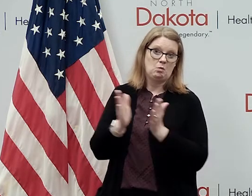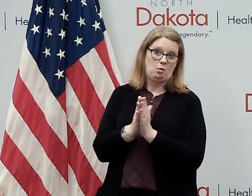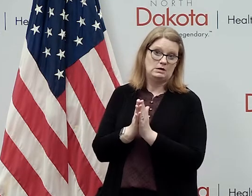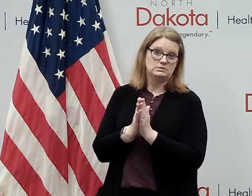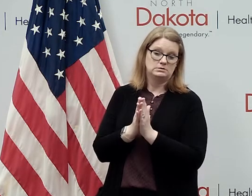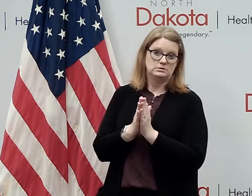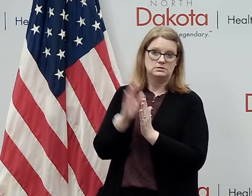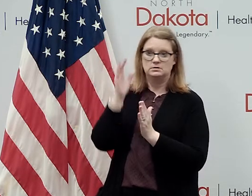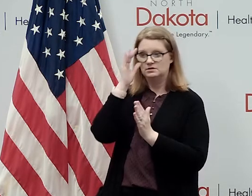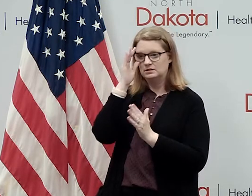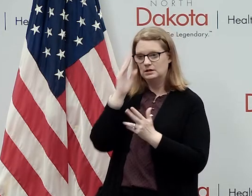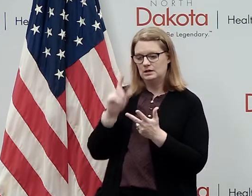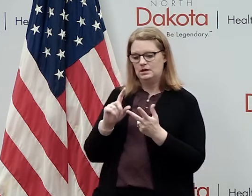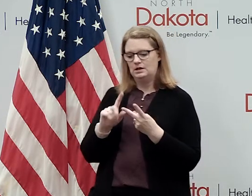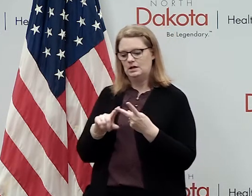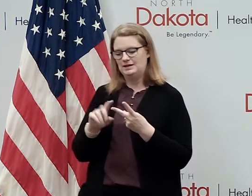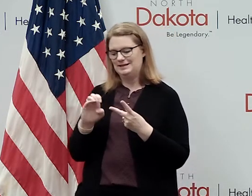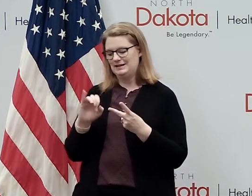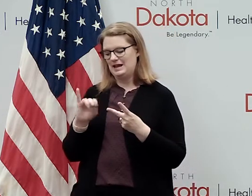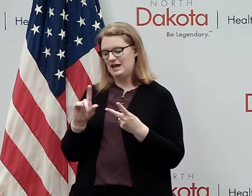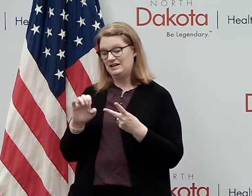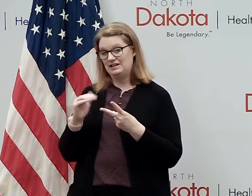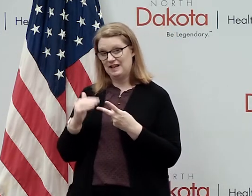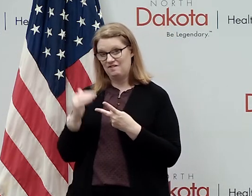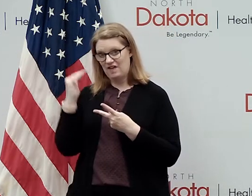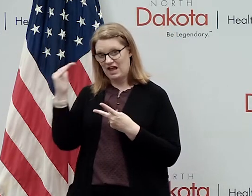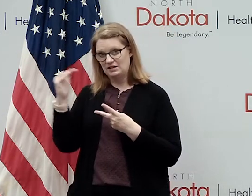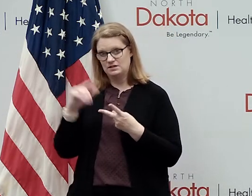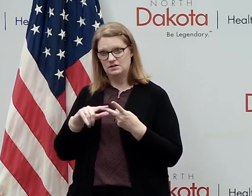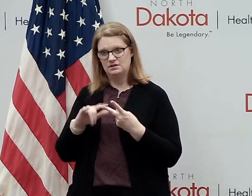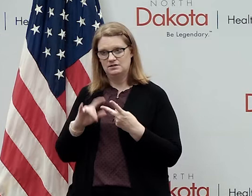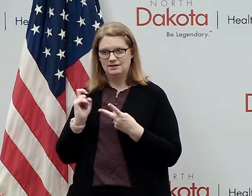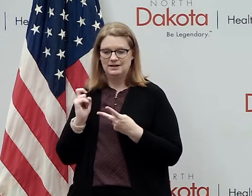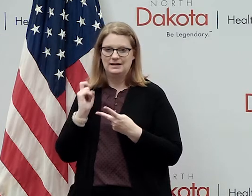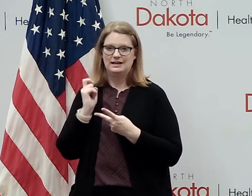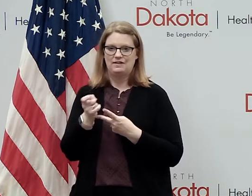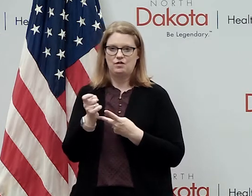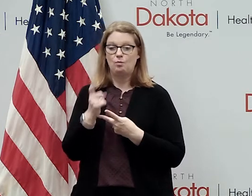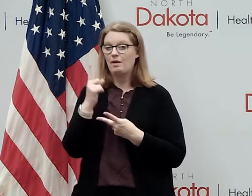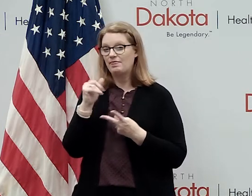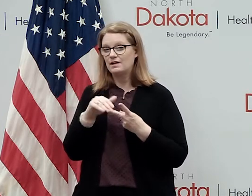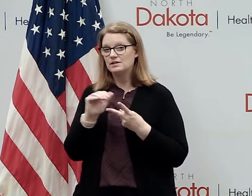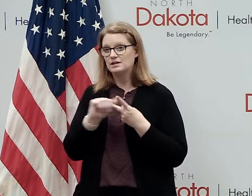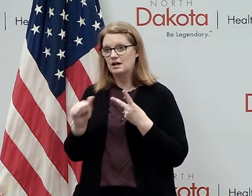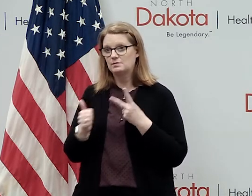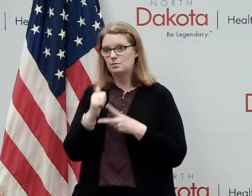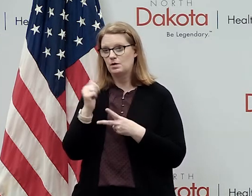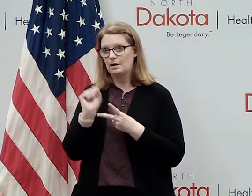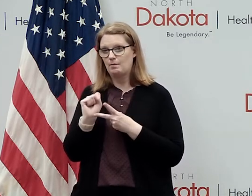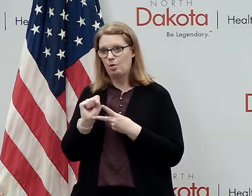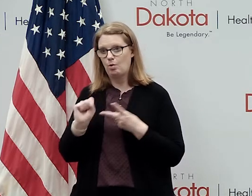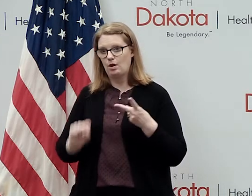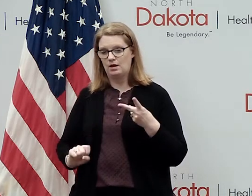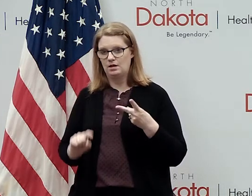an EIDL advance, which could garner $1,000 per employee up to $10,000. This advance does not have